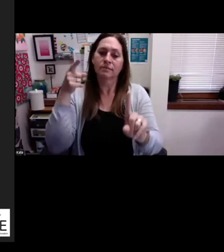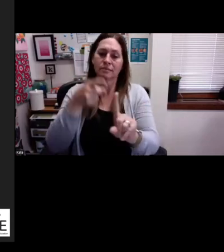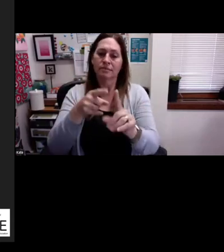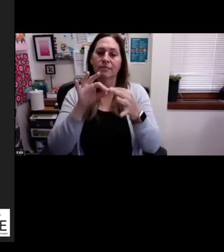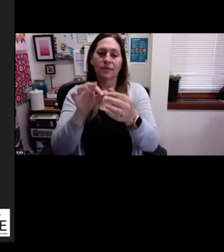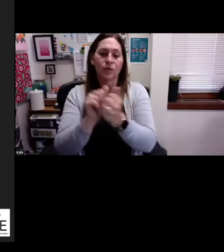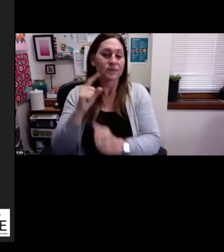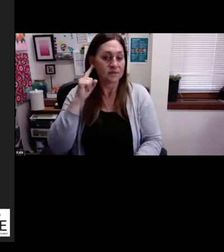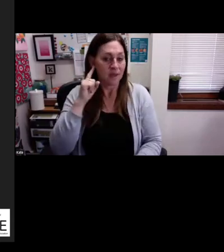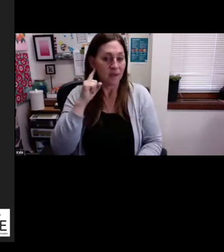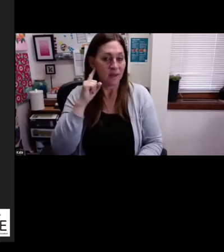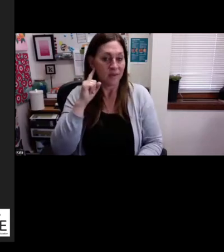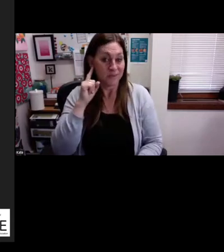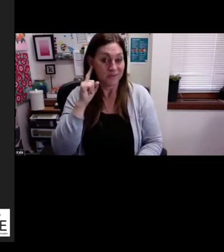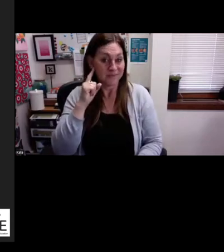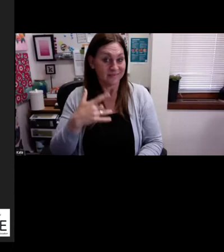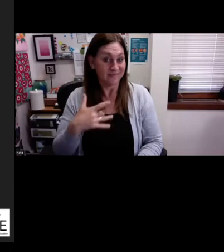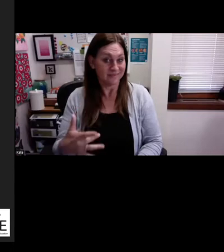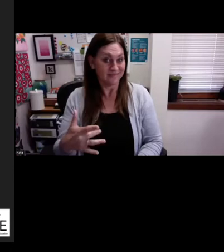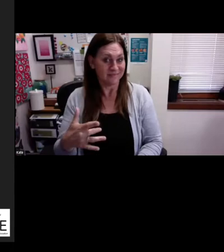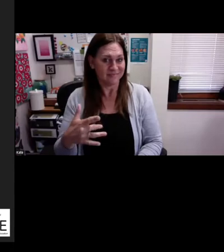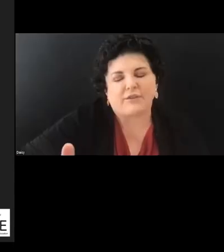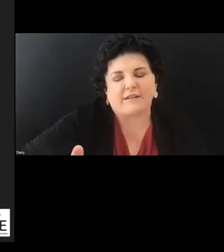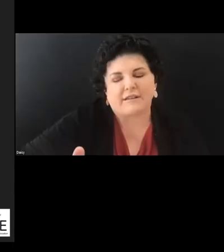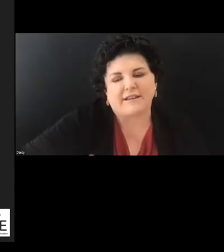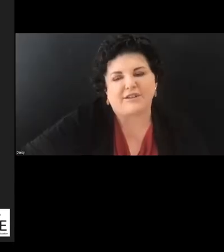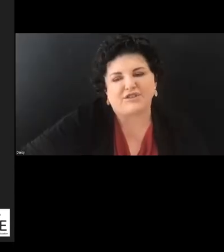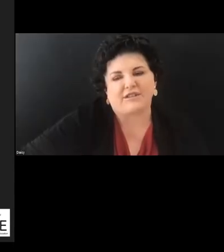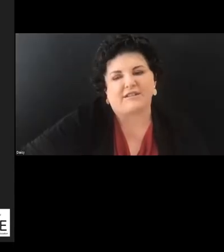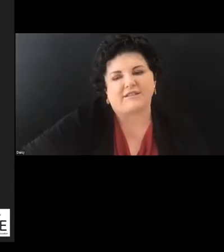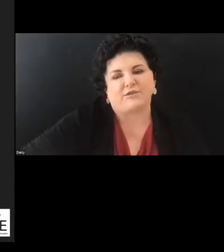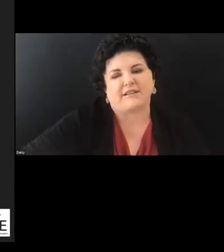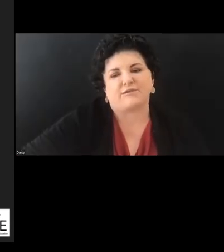the dictionary definition tends